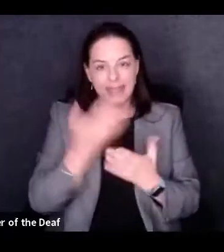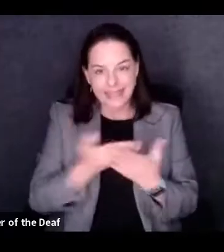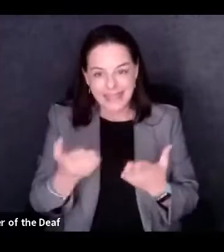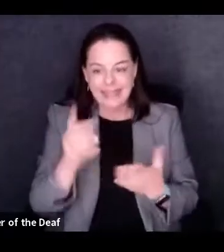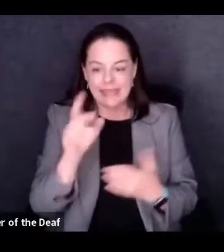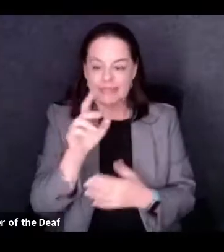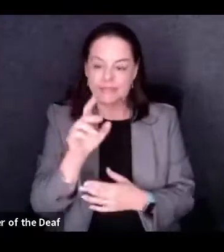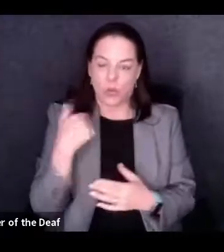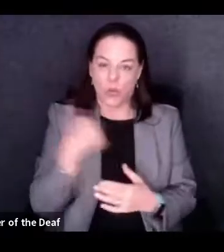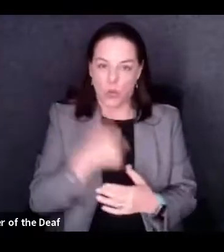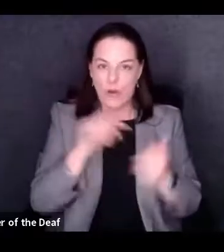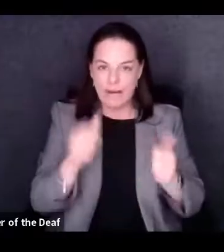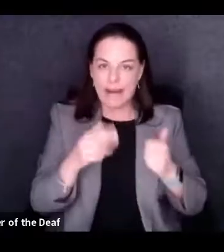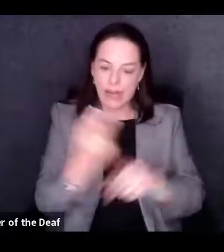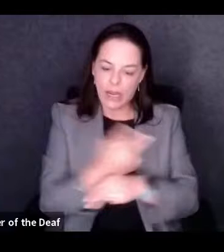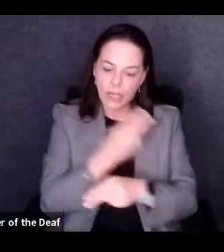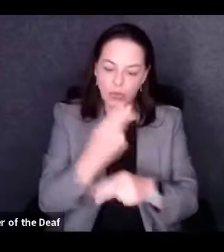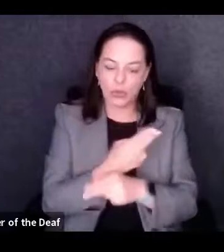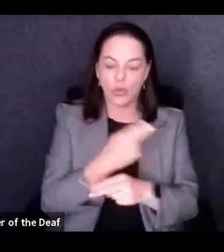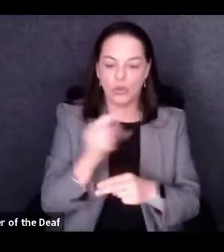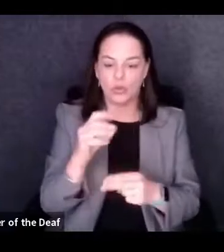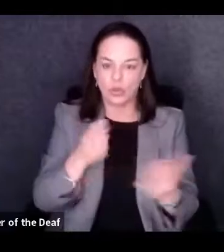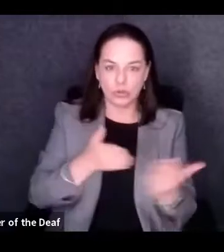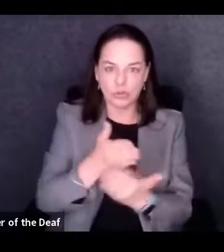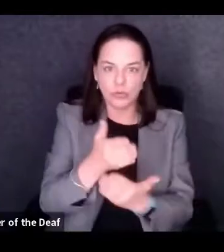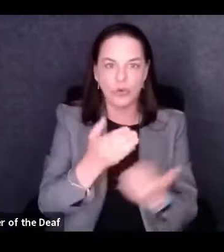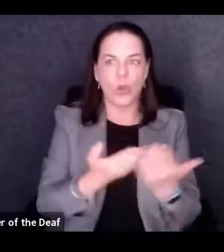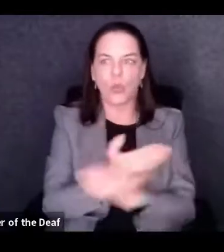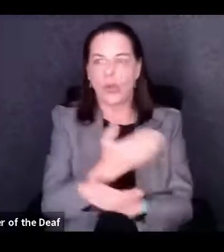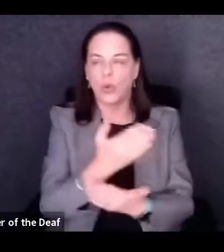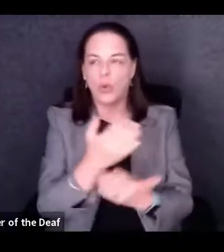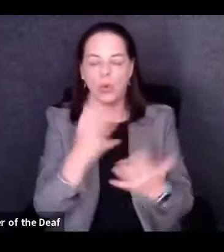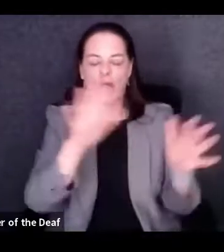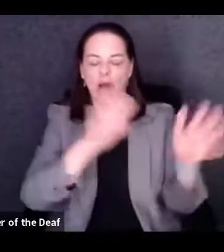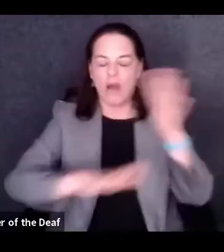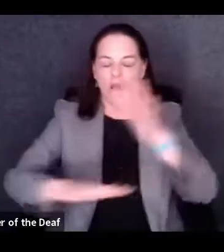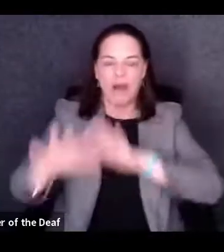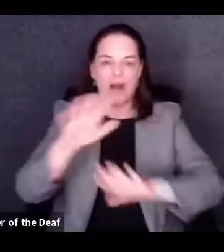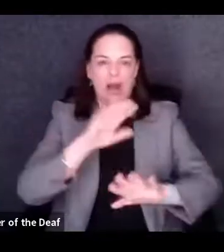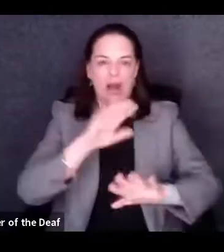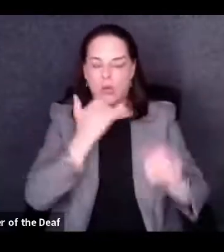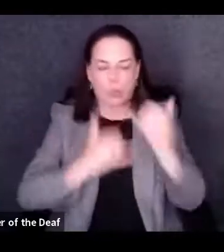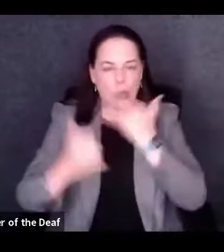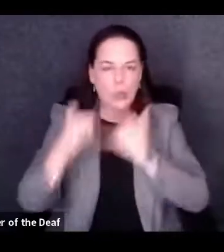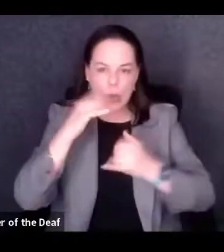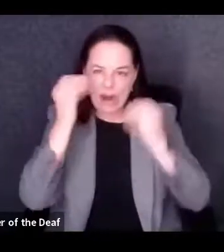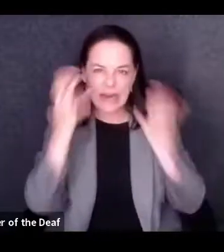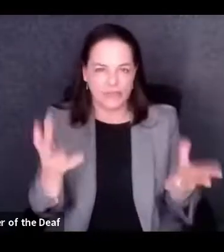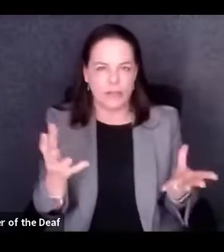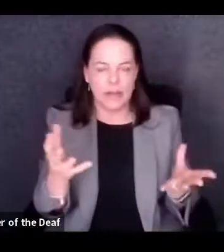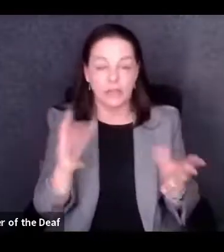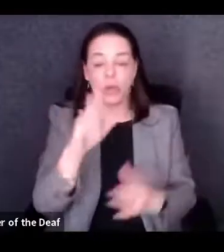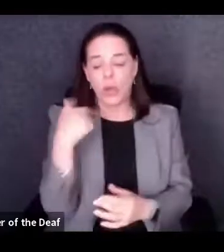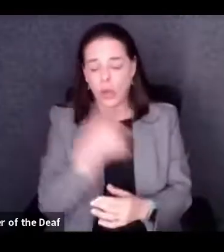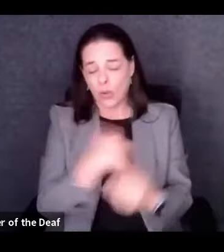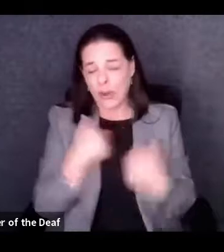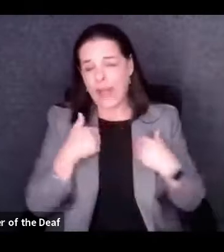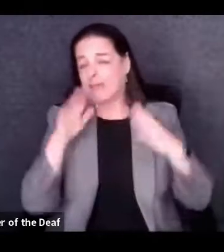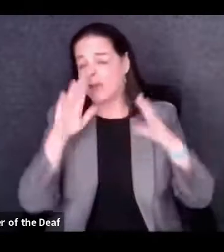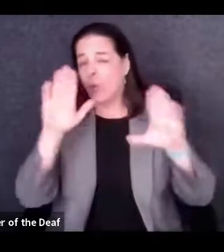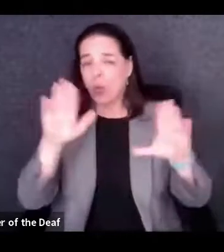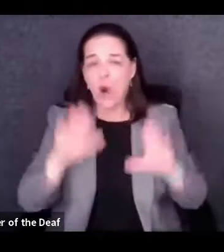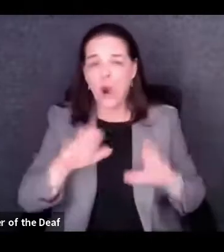us navigate through the noise and misinformation that is all around us. We have a wonderful nationally